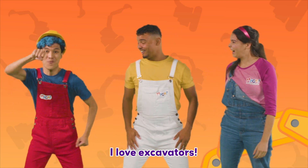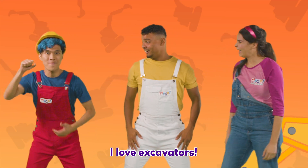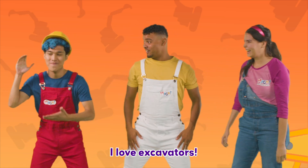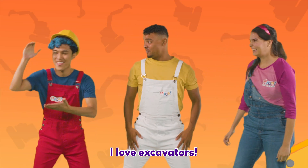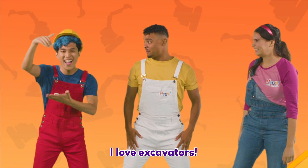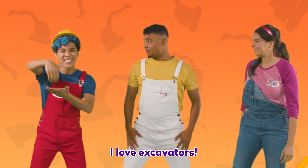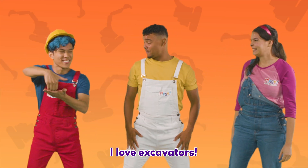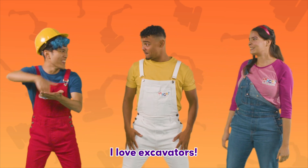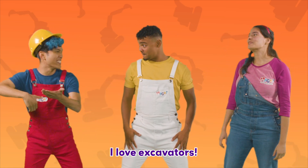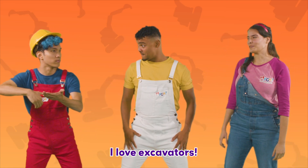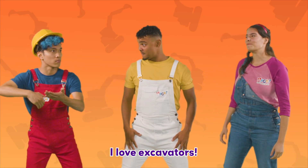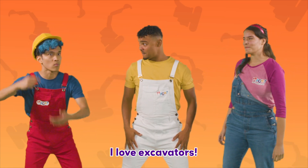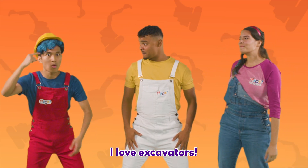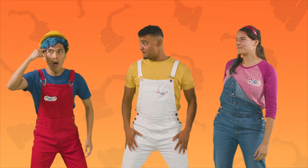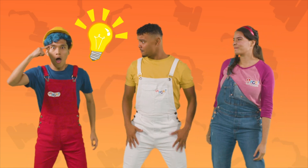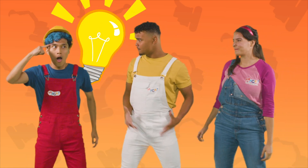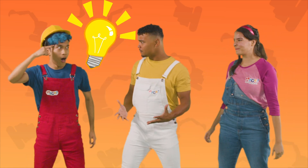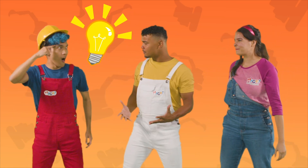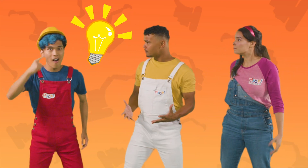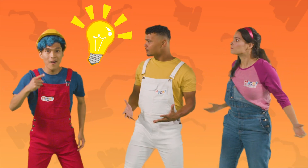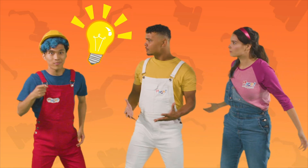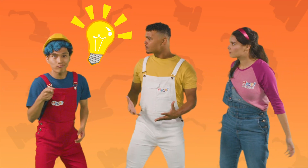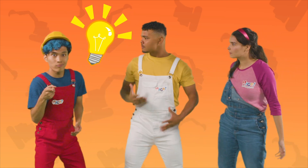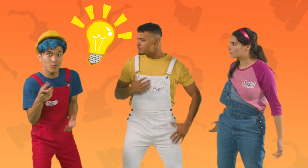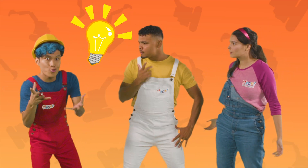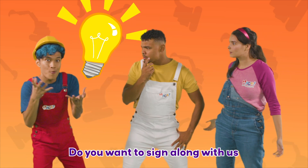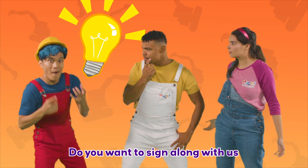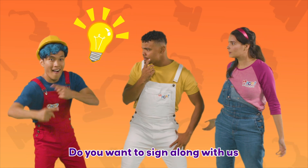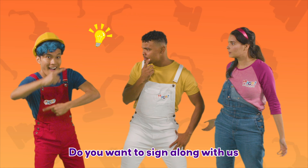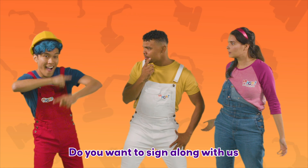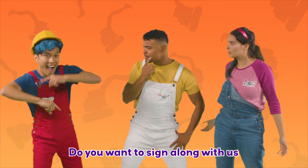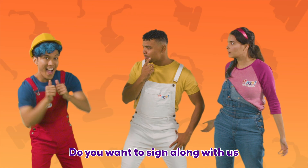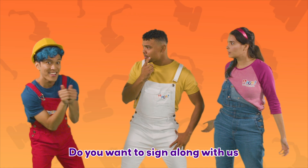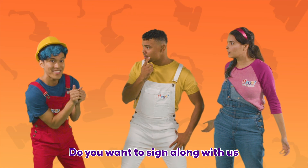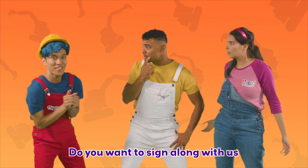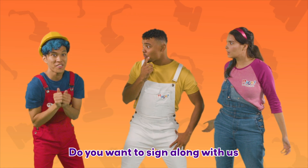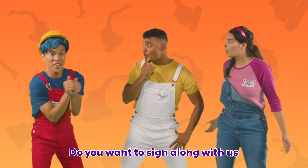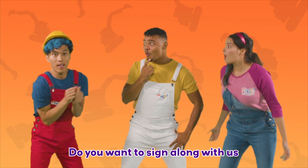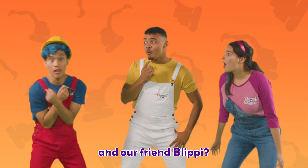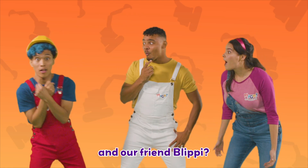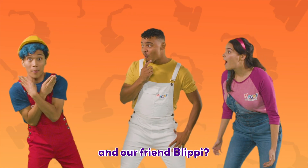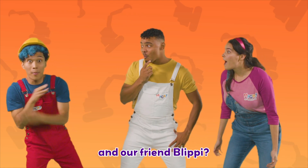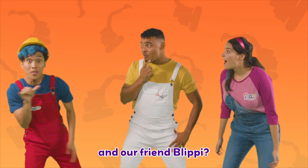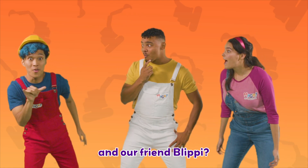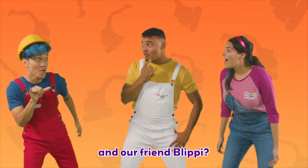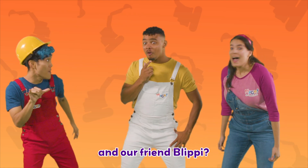I love excavators. Do you want to sign along with us and our friend, Blippi?